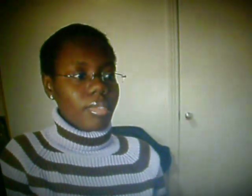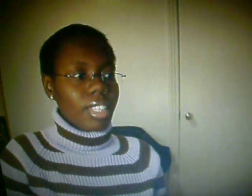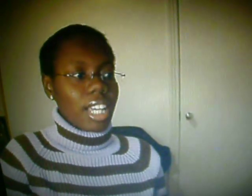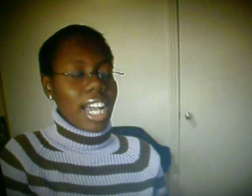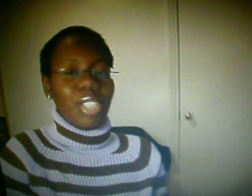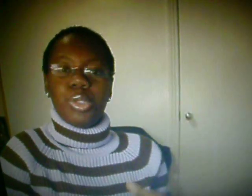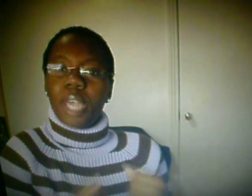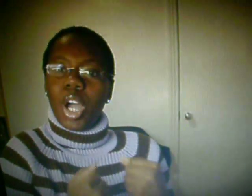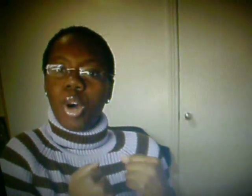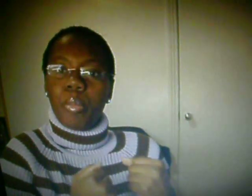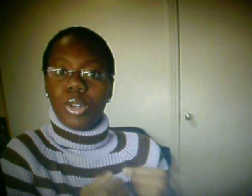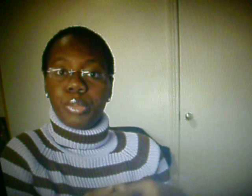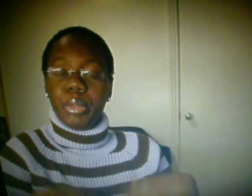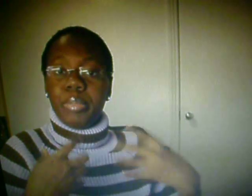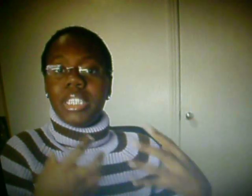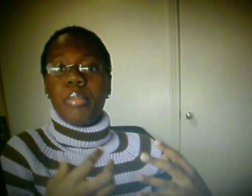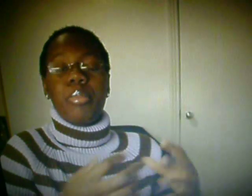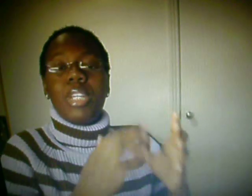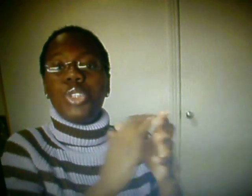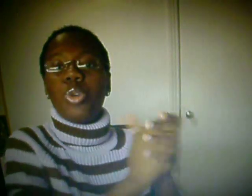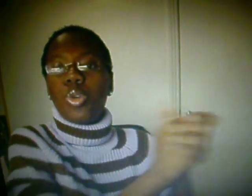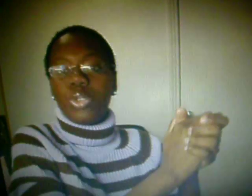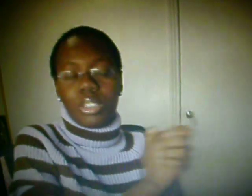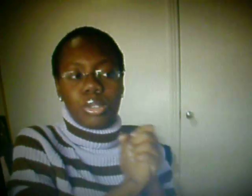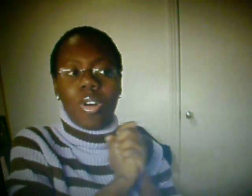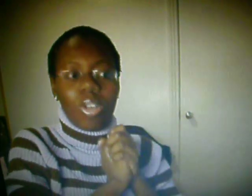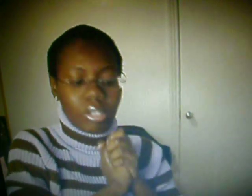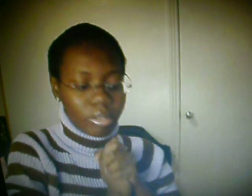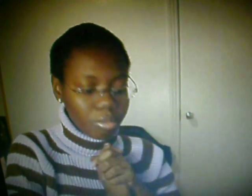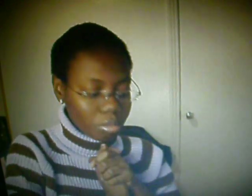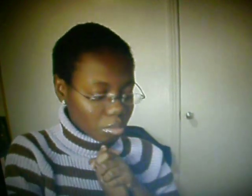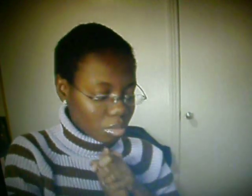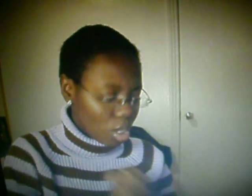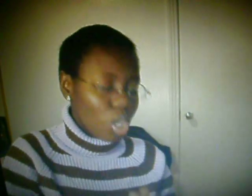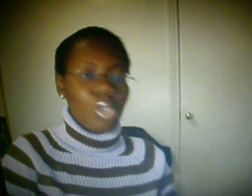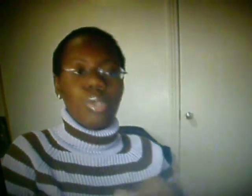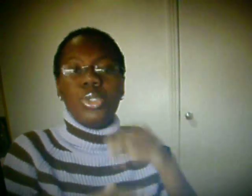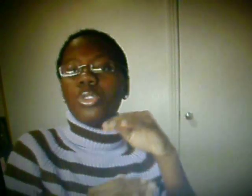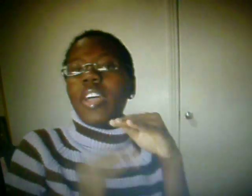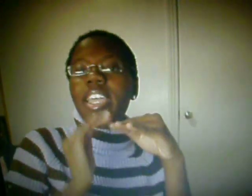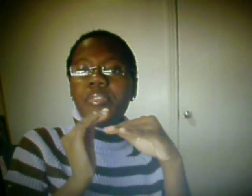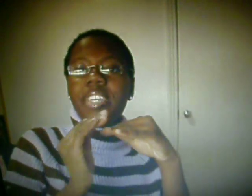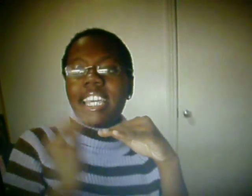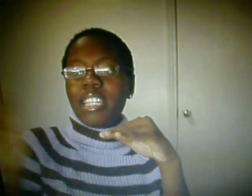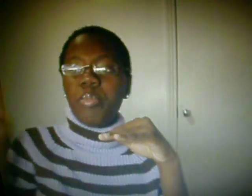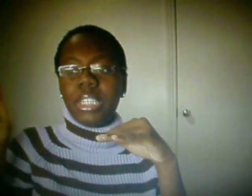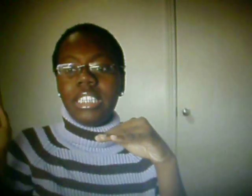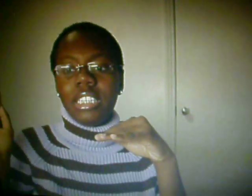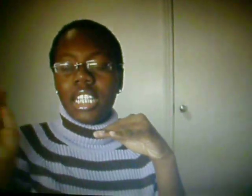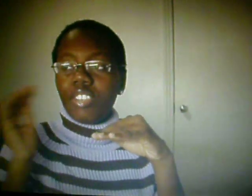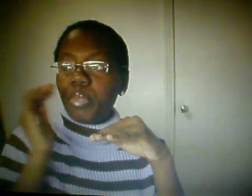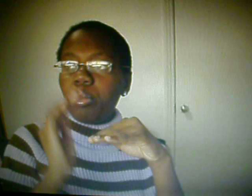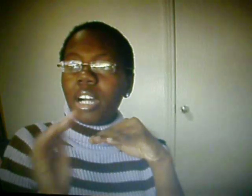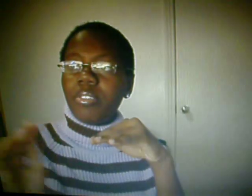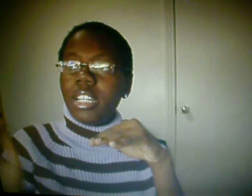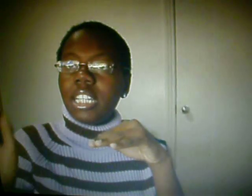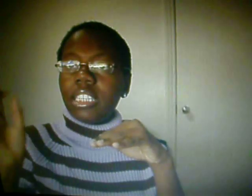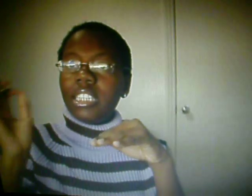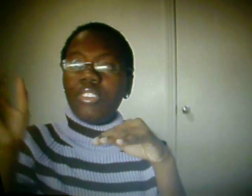And it will help us be better people and draw closer to God. So, we should not envy anybody. If people have gifts of